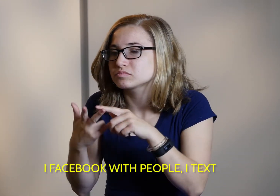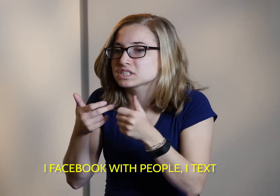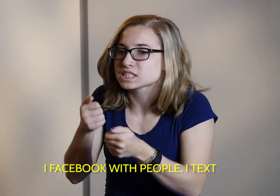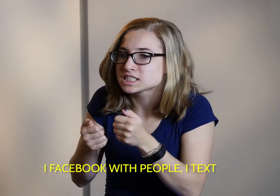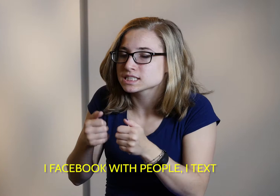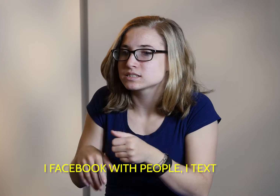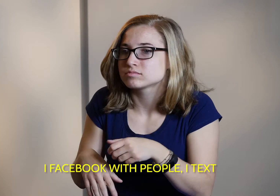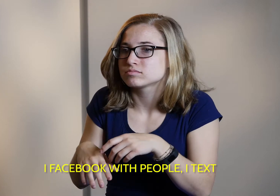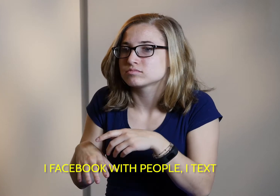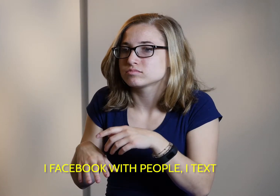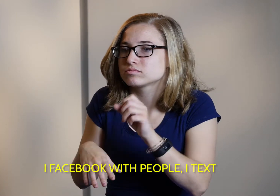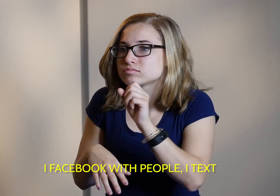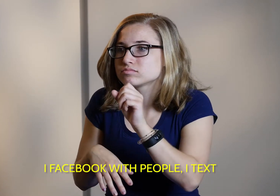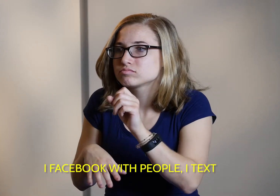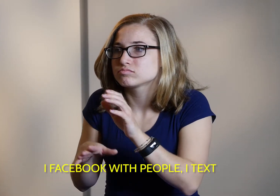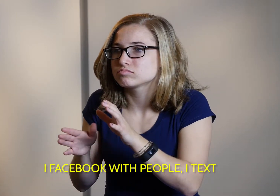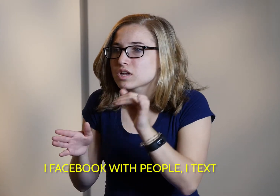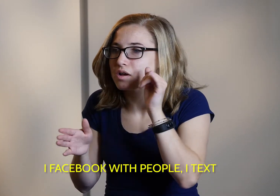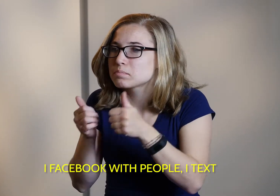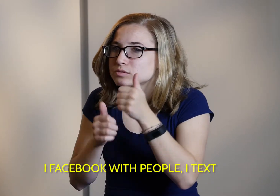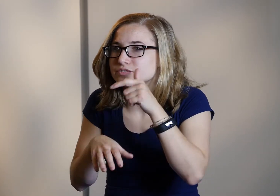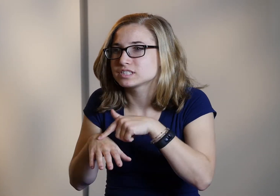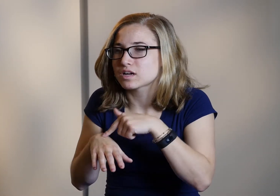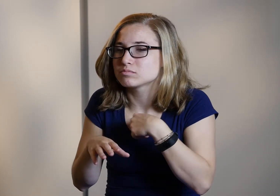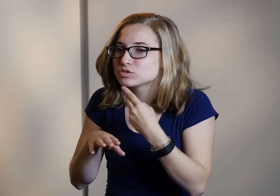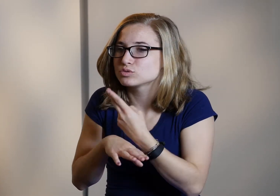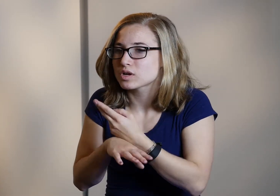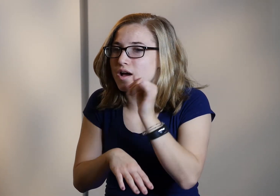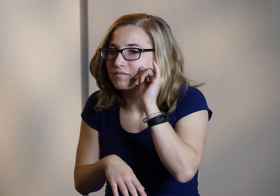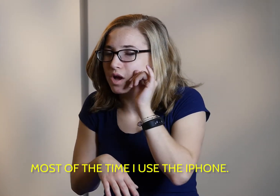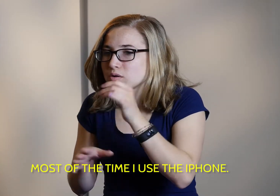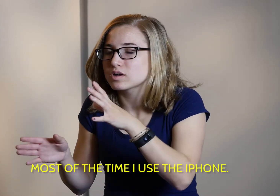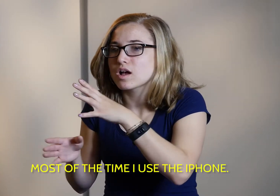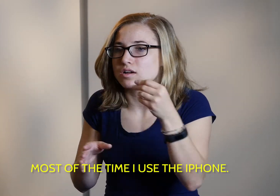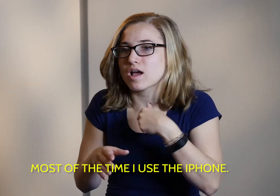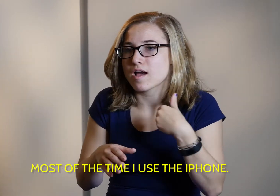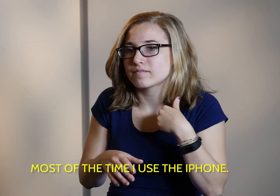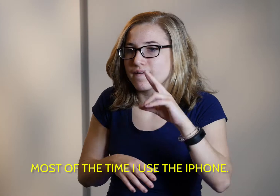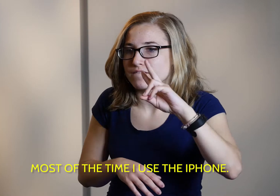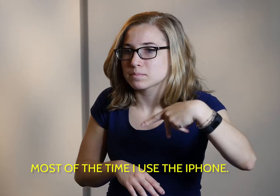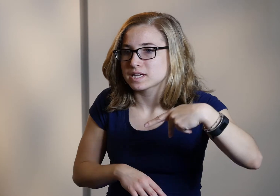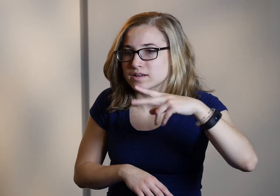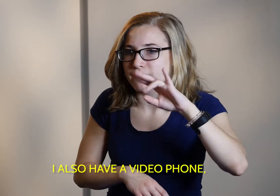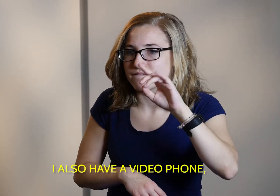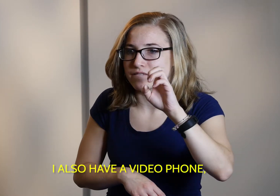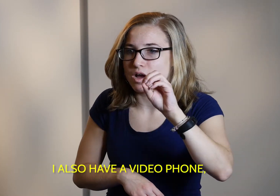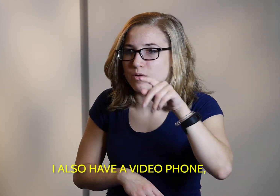I Facebook with people. I text. Most of the time I use the iPhone. I also have a